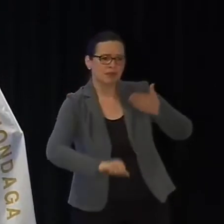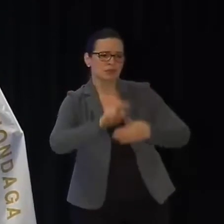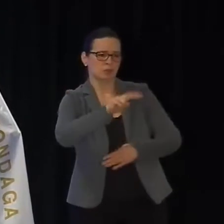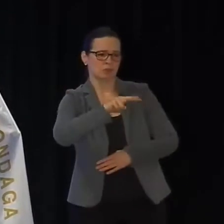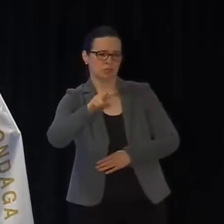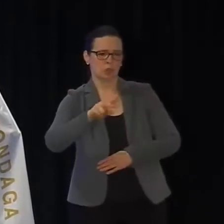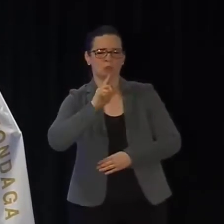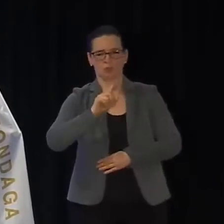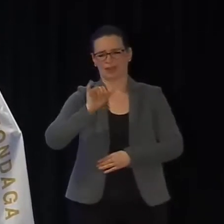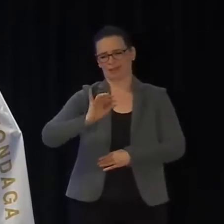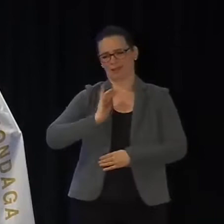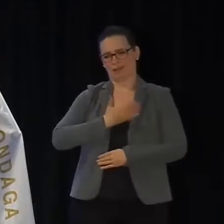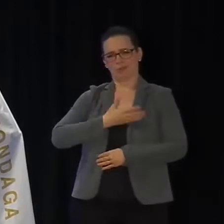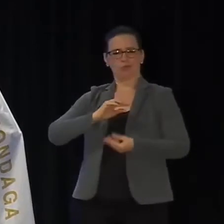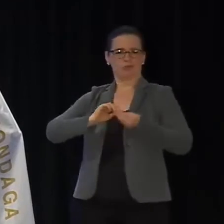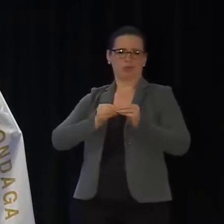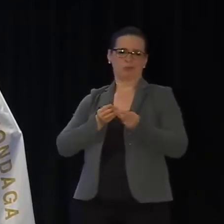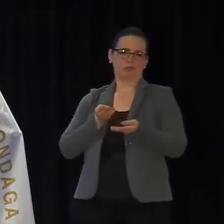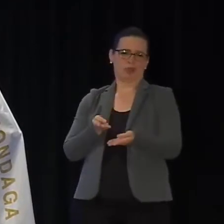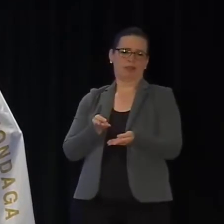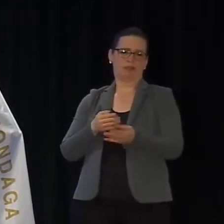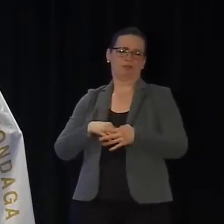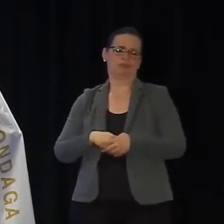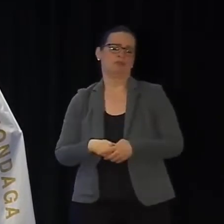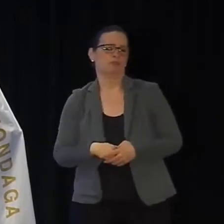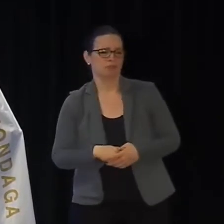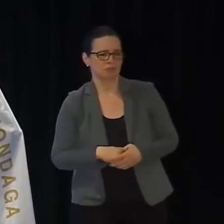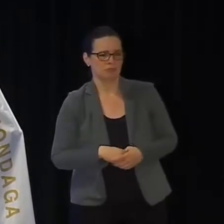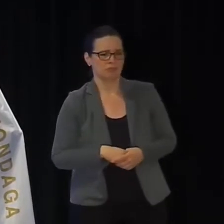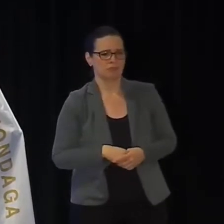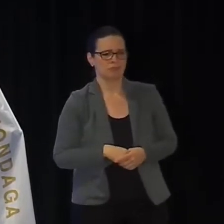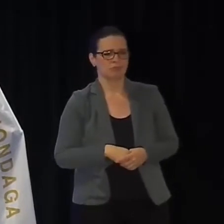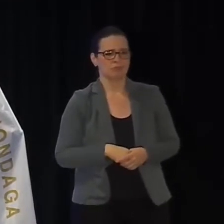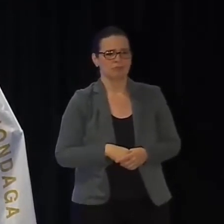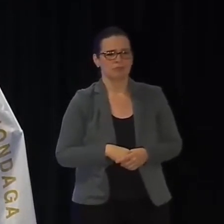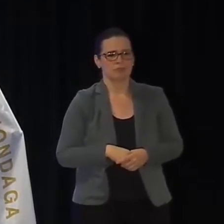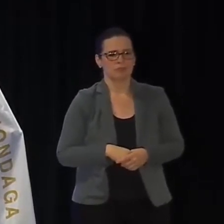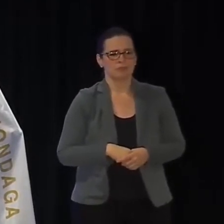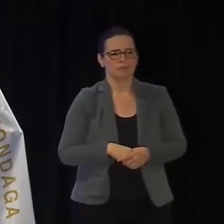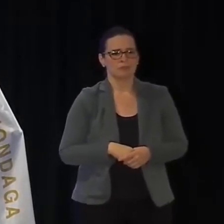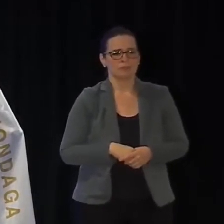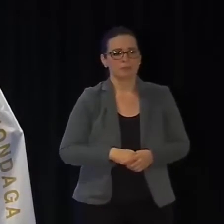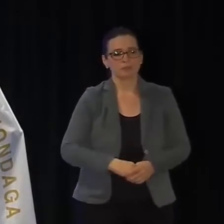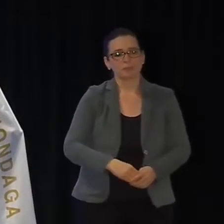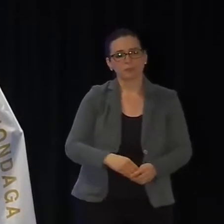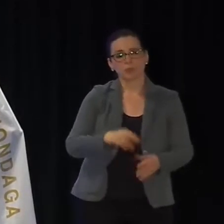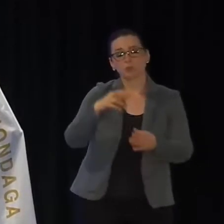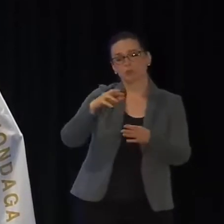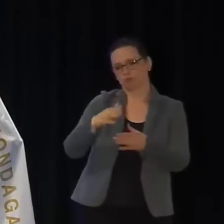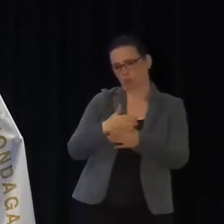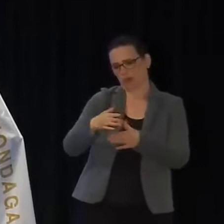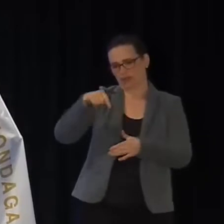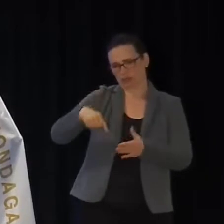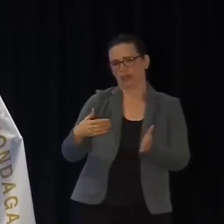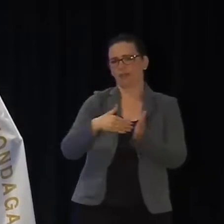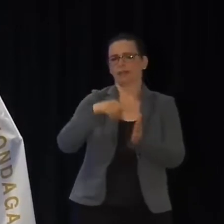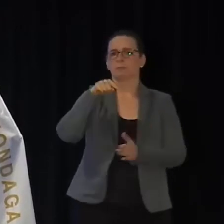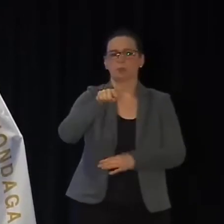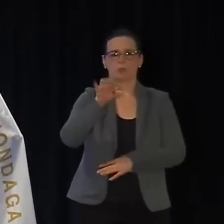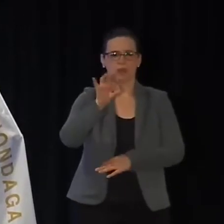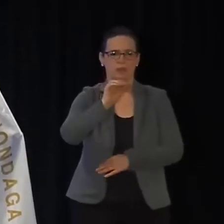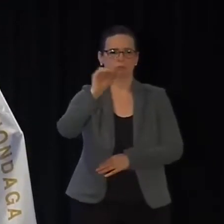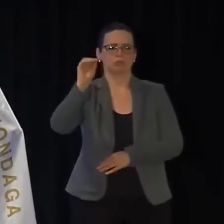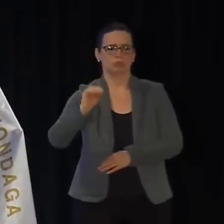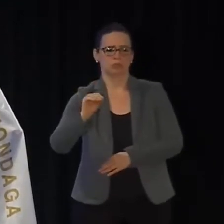So the 7-day rolling average 0.9. We're staying under that 1% number, which is really really good. We